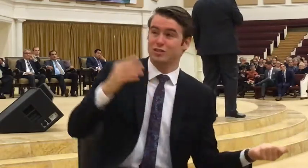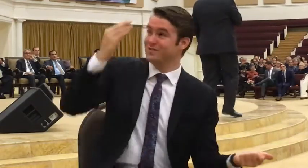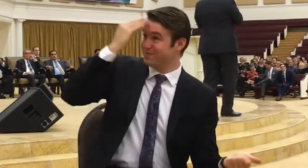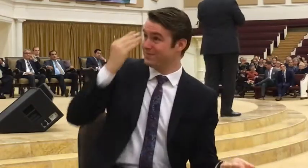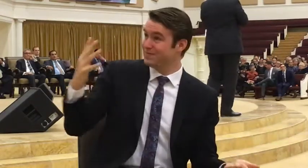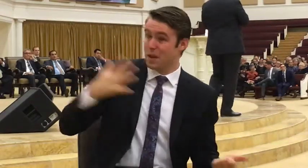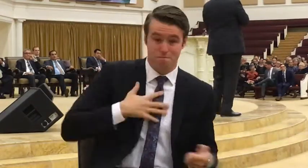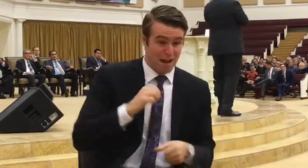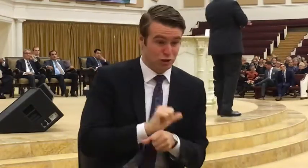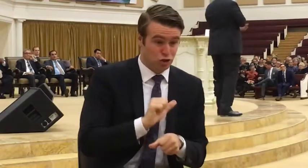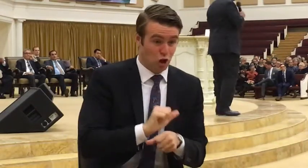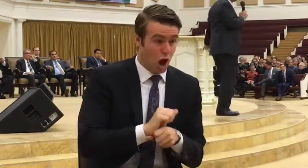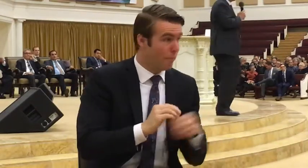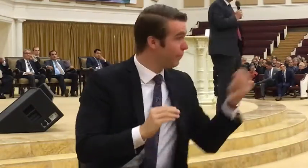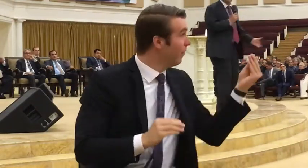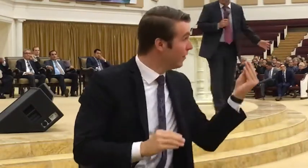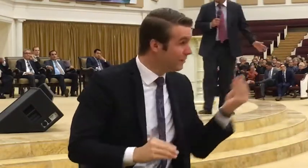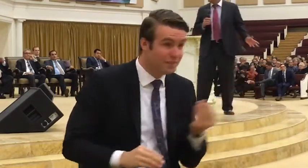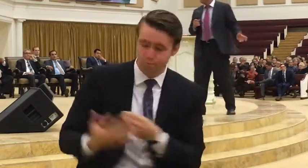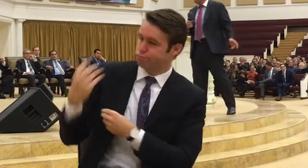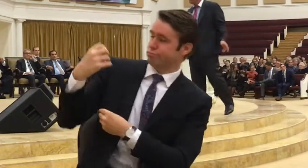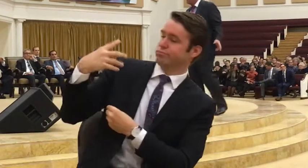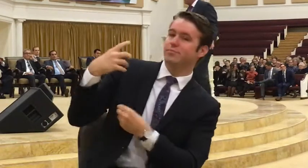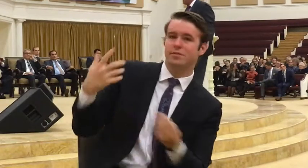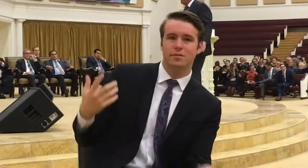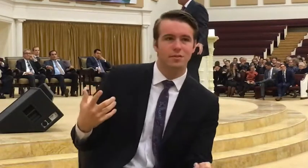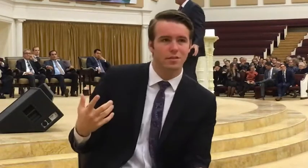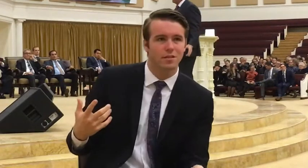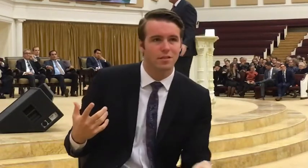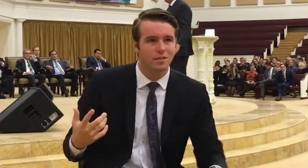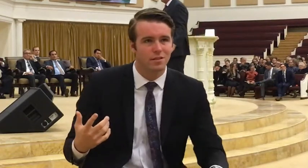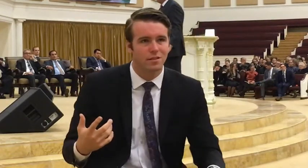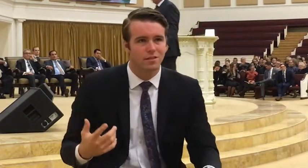job to do to keep all the natives from getting crazy.